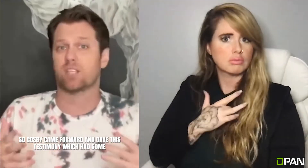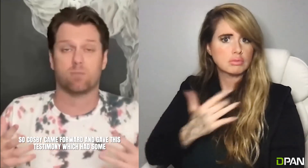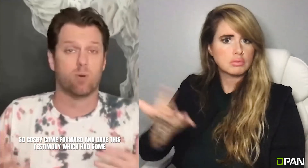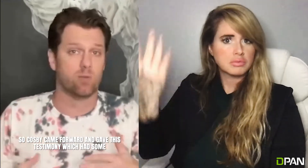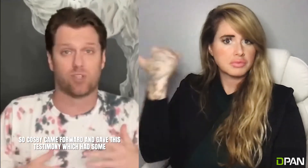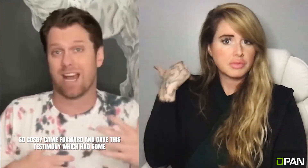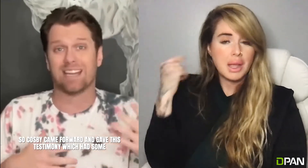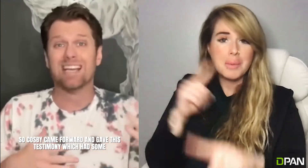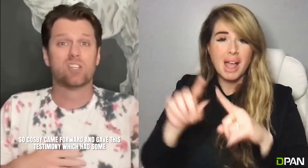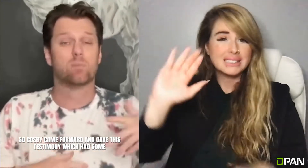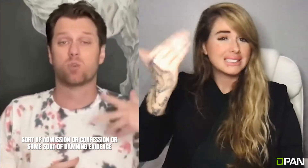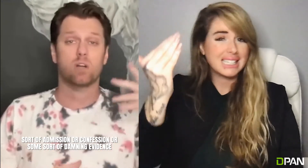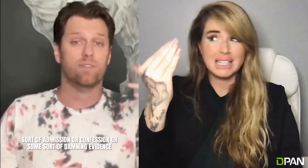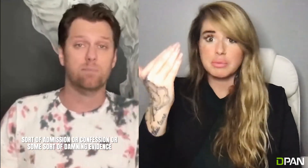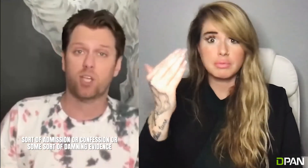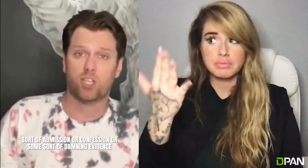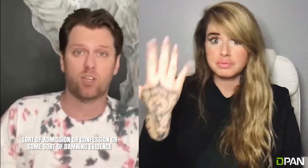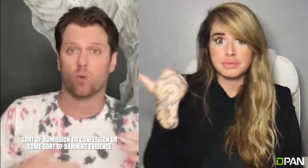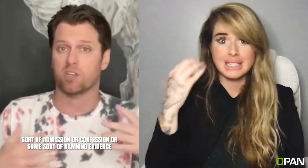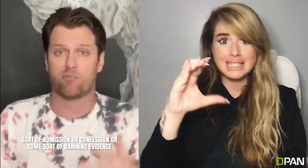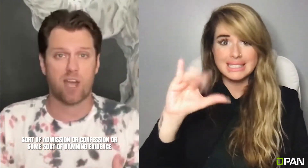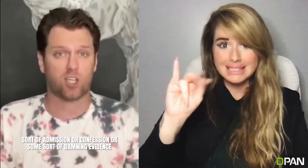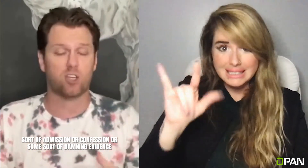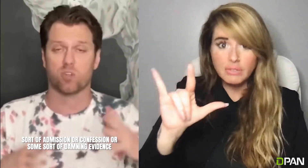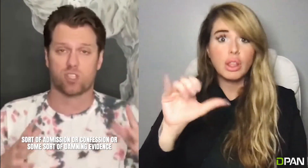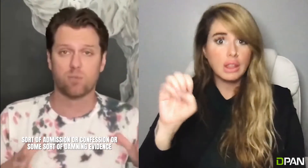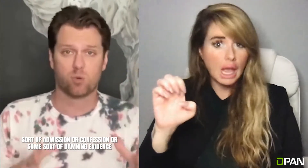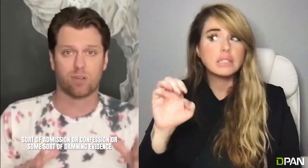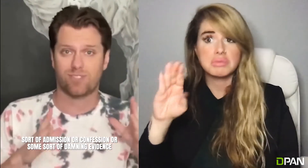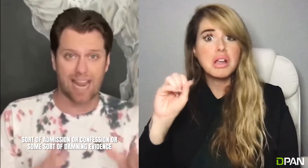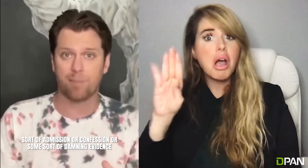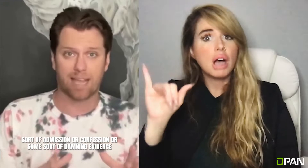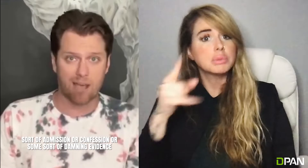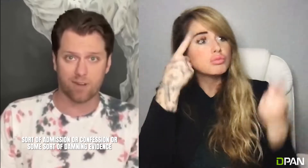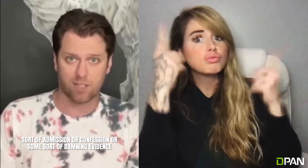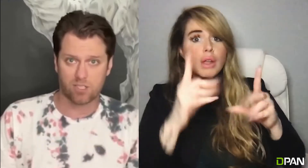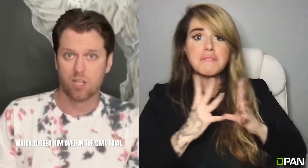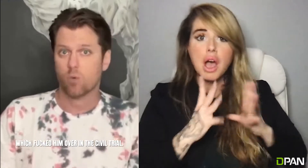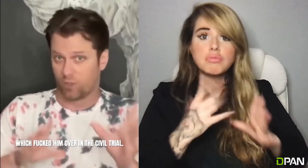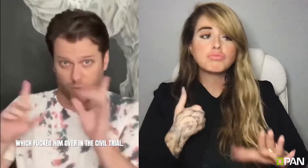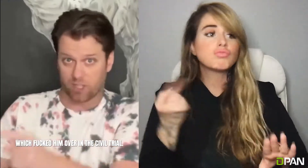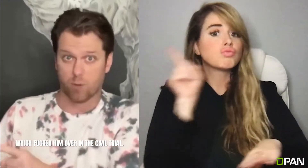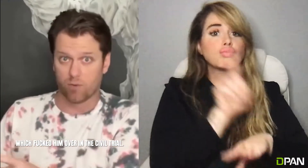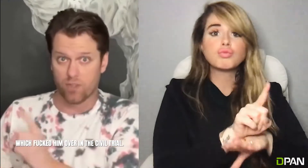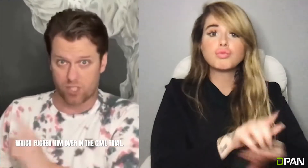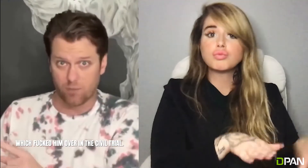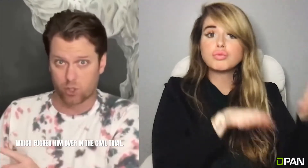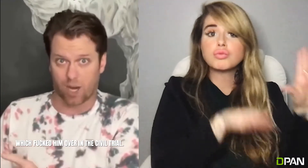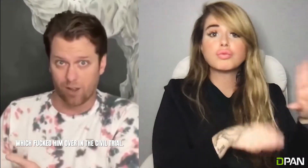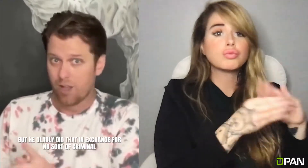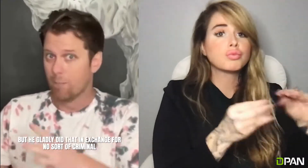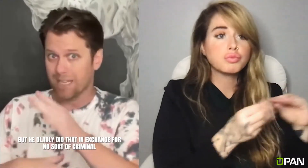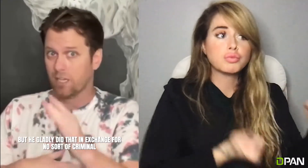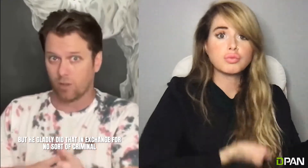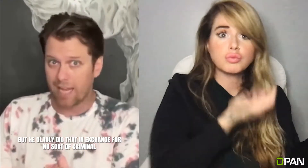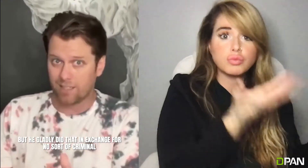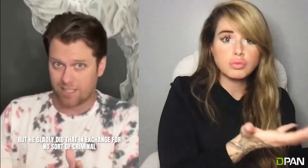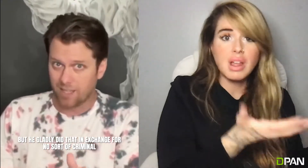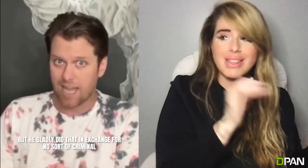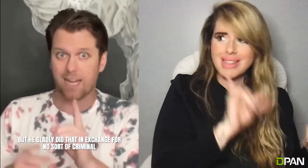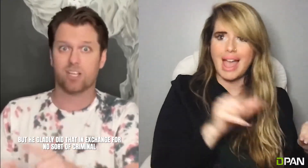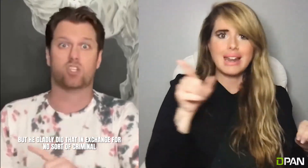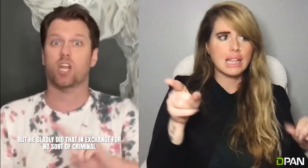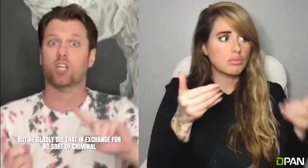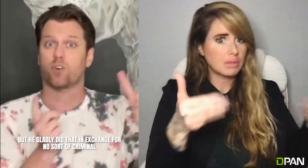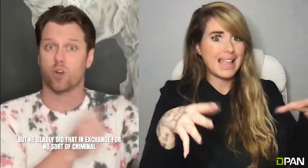gave this testimony, which had some sort of admission or confession or some sort of damning evidence, which fucked him over in the civil trial, but he gladly